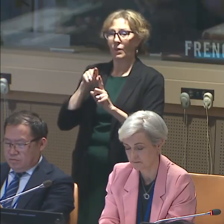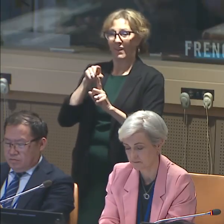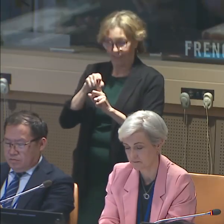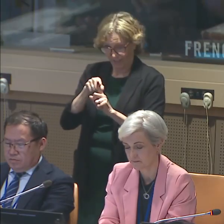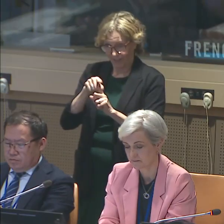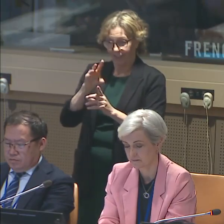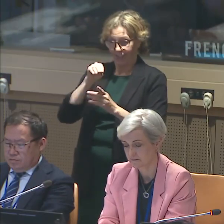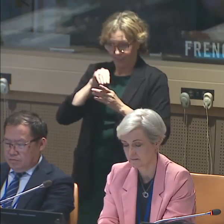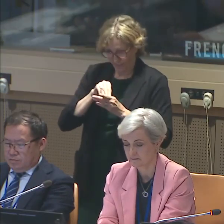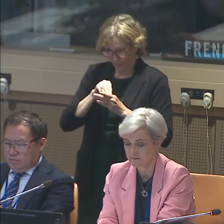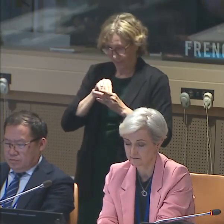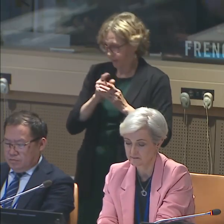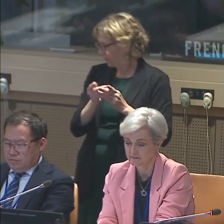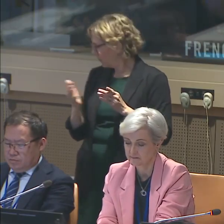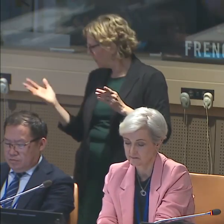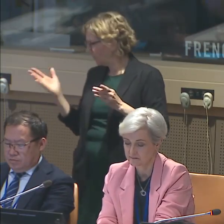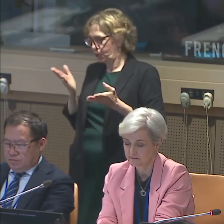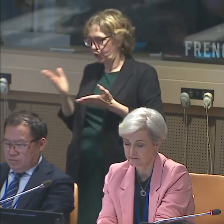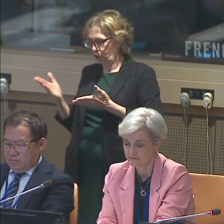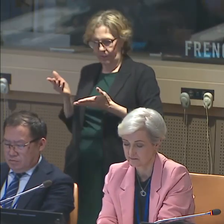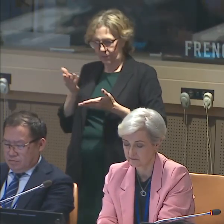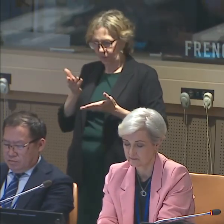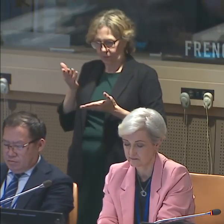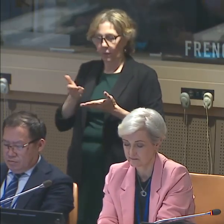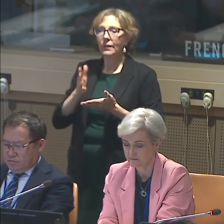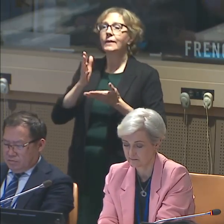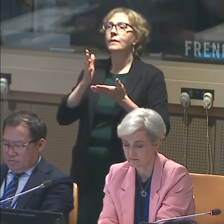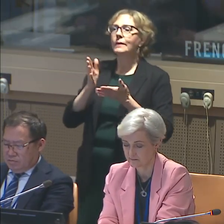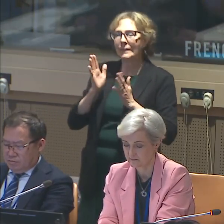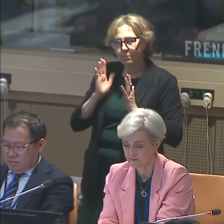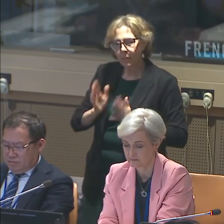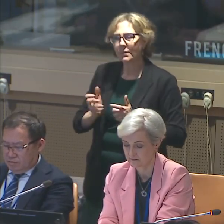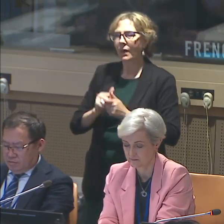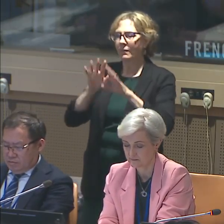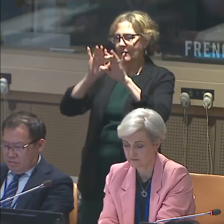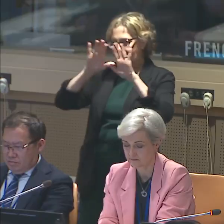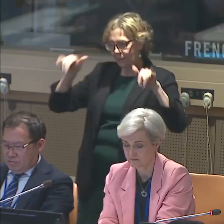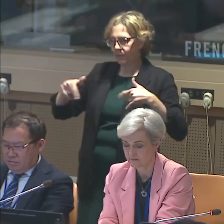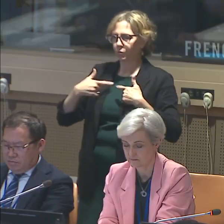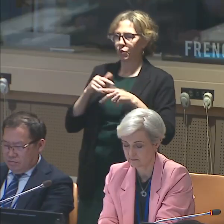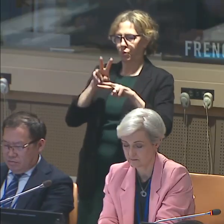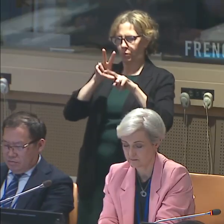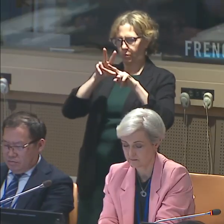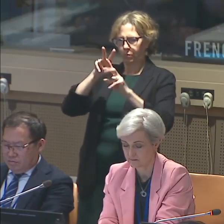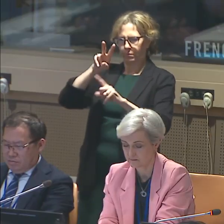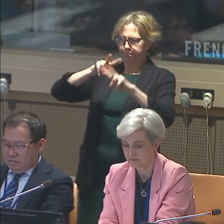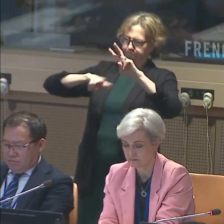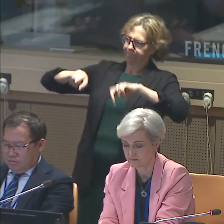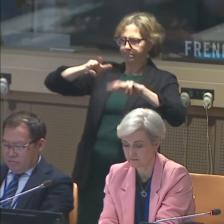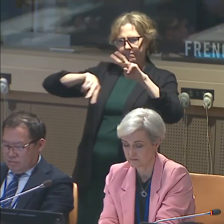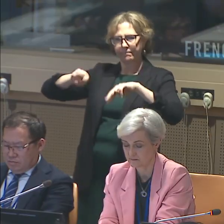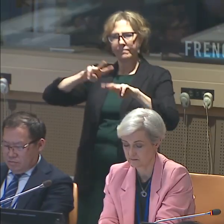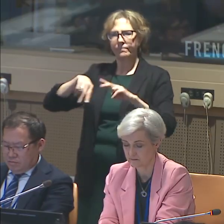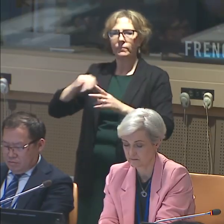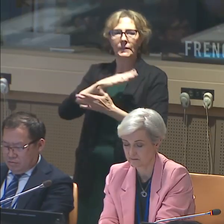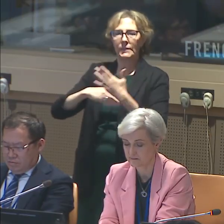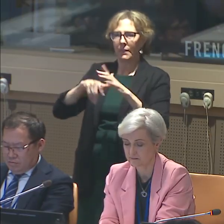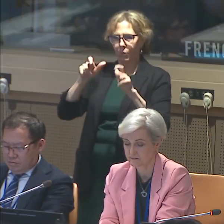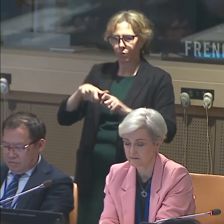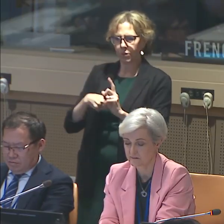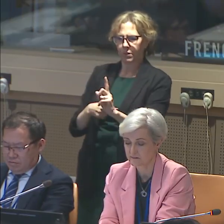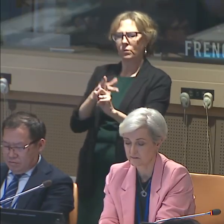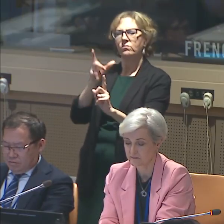adults, to assess the situation of persons with disabilities, their needs,